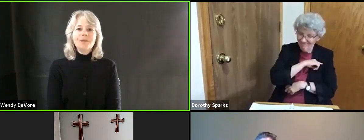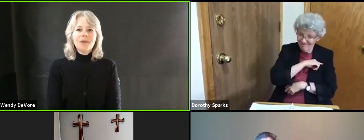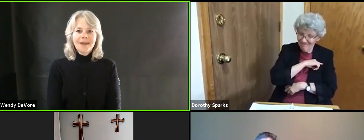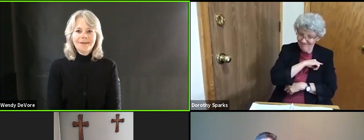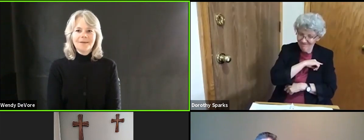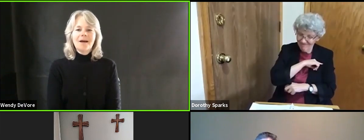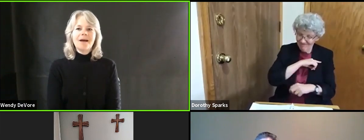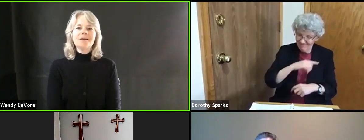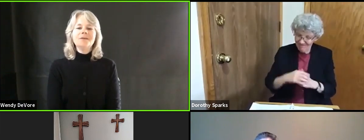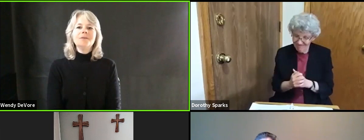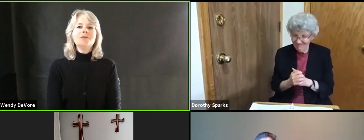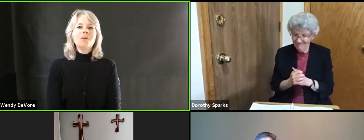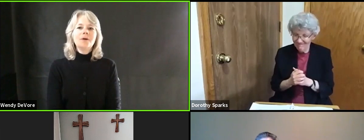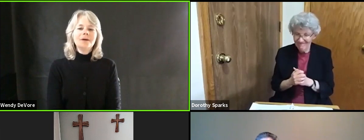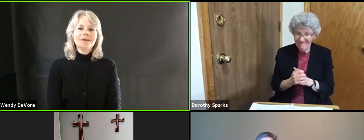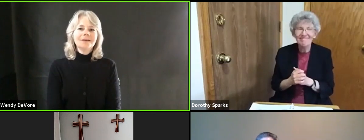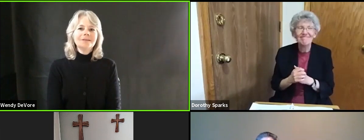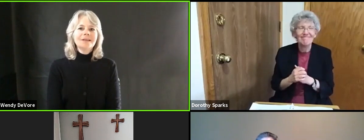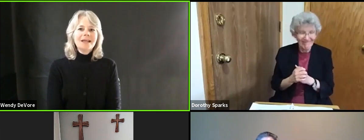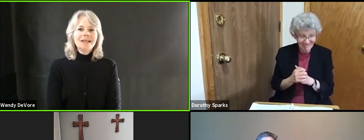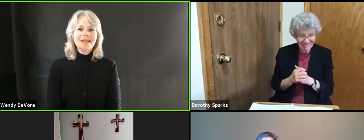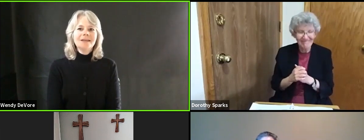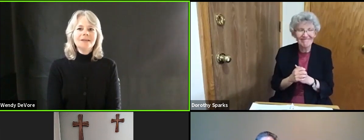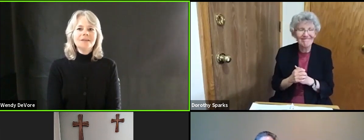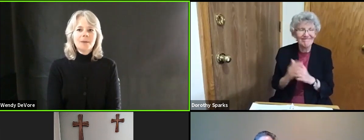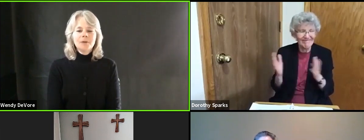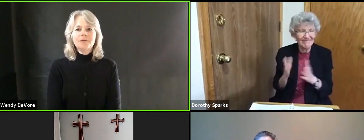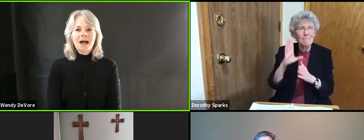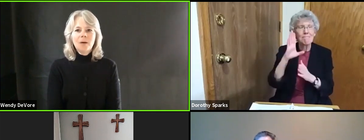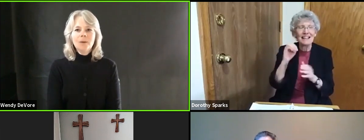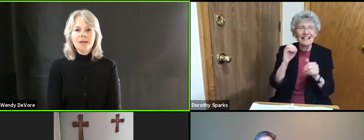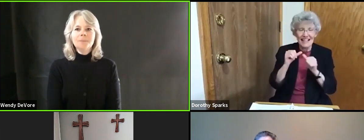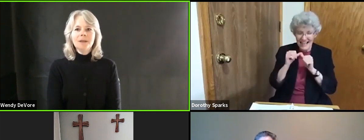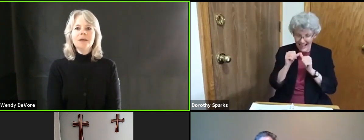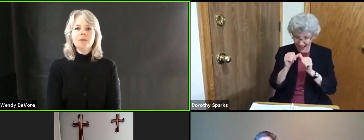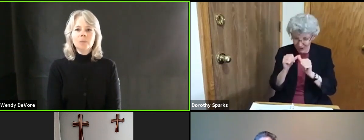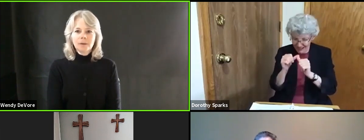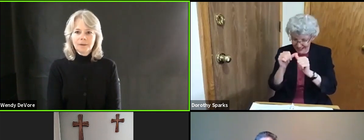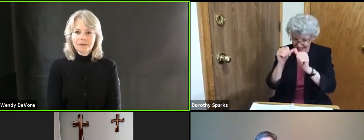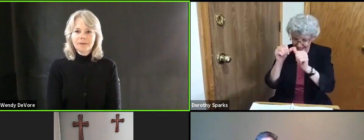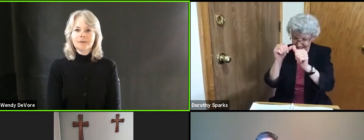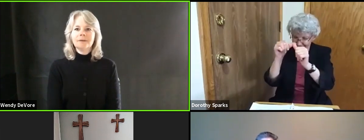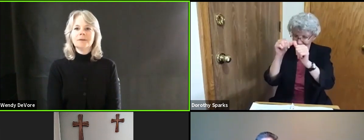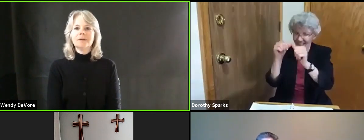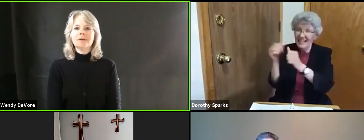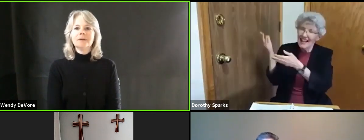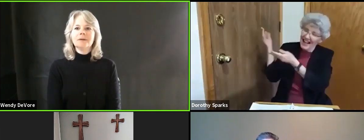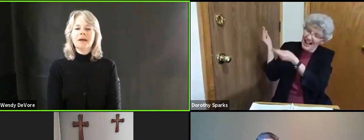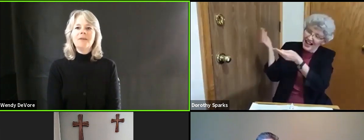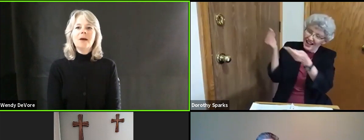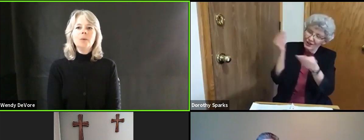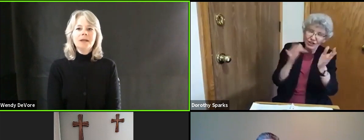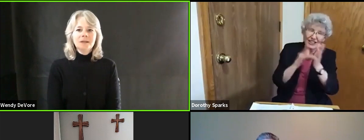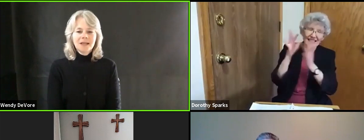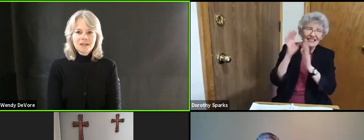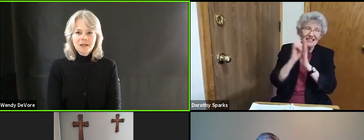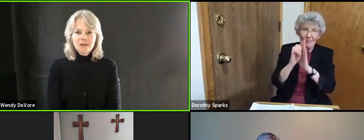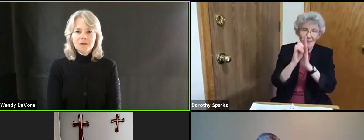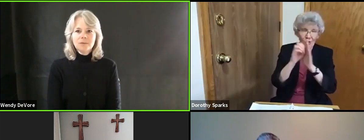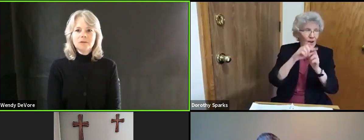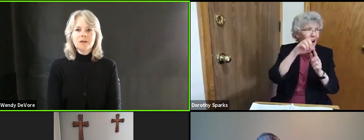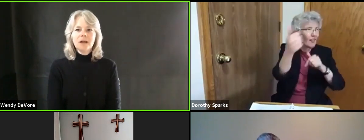And we thank God for sending an example of how we can be in the world, and that we